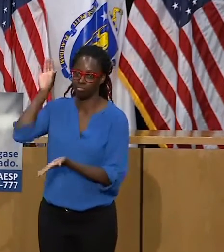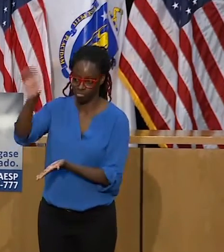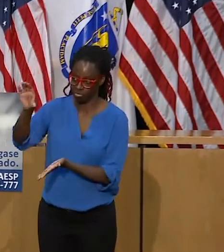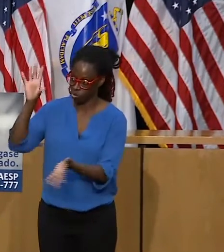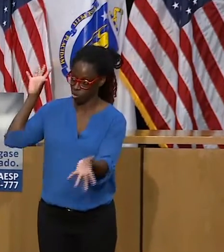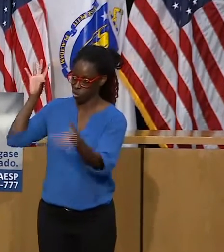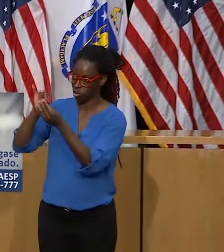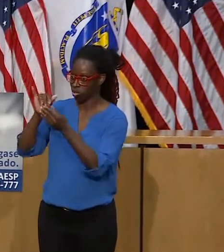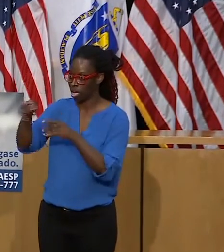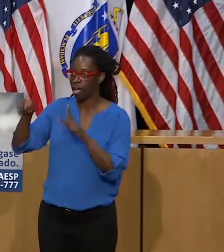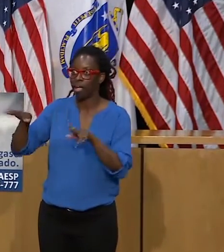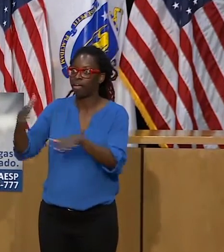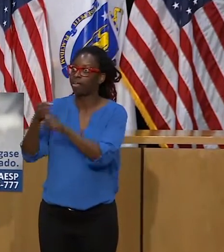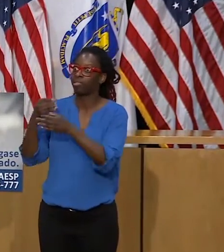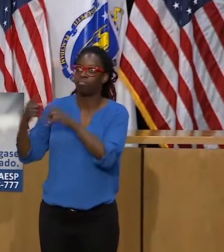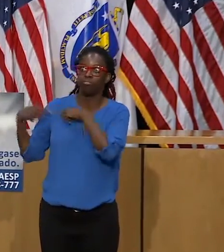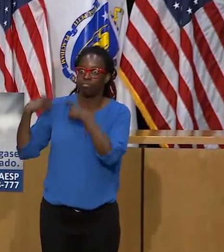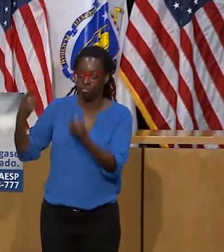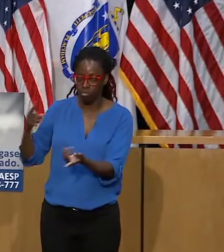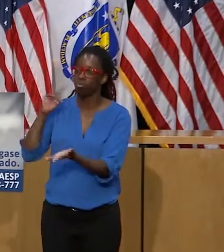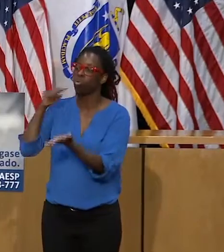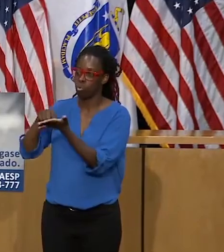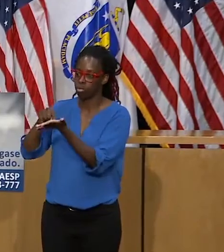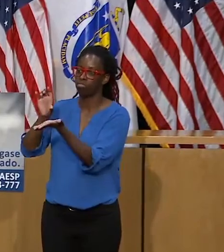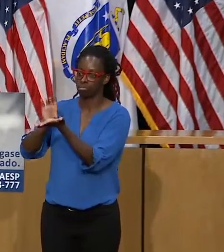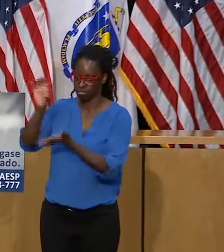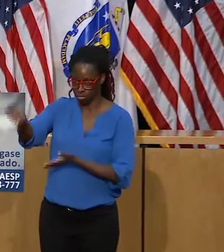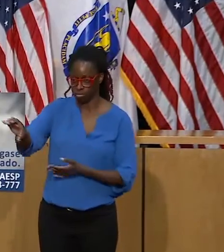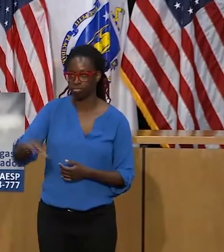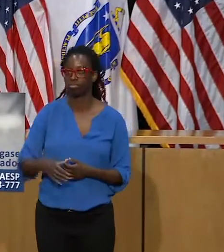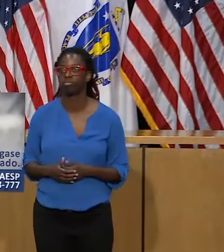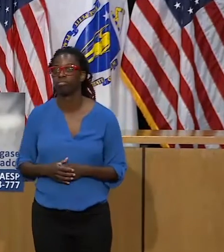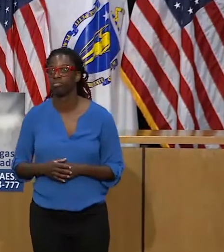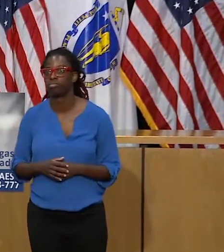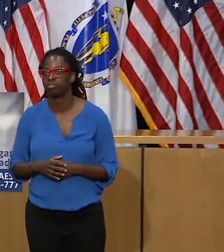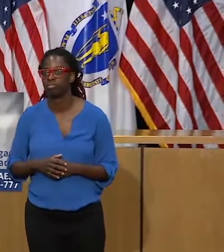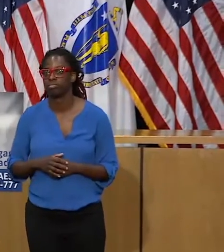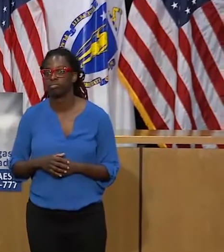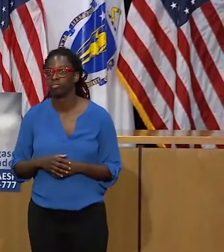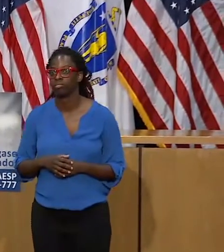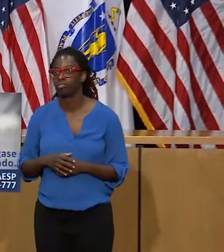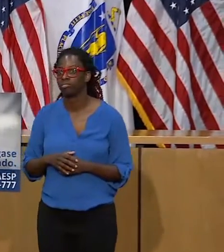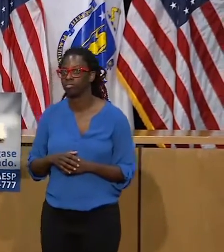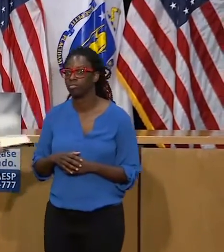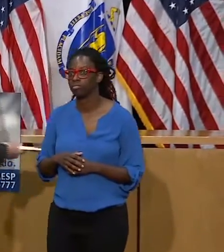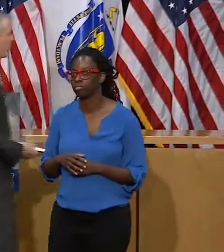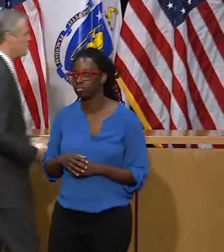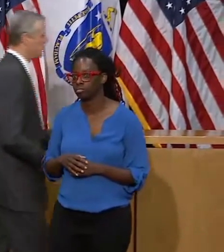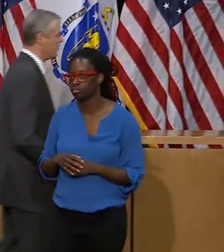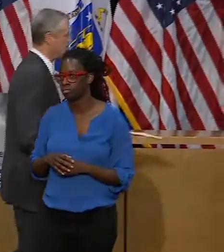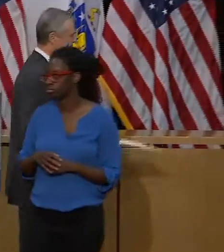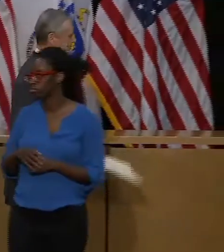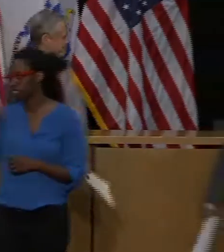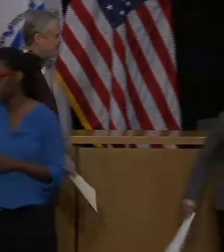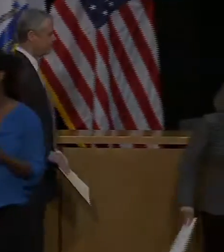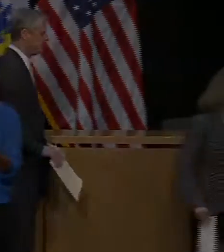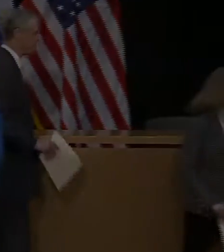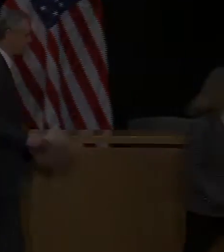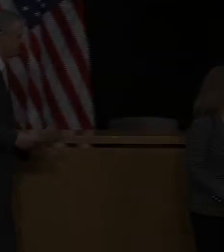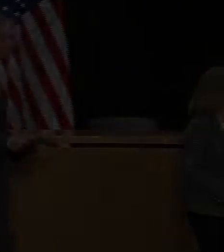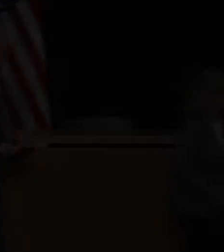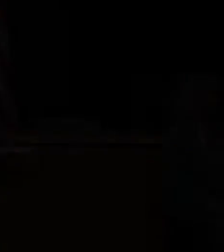that they submitted their original application. But this is a really complicated issue. Any idea how much money the state's lost yet? Any idea how much money the state's lost?